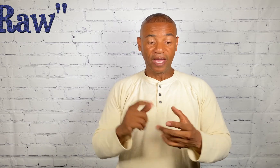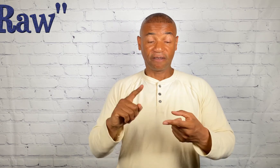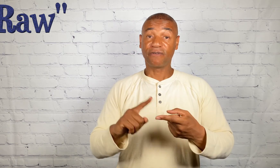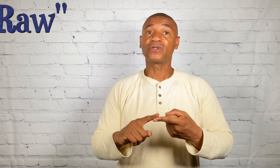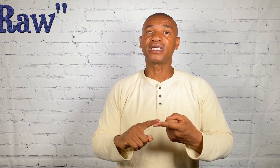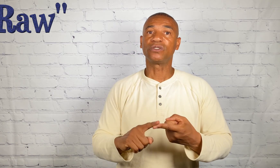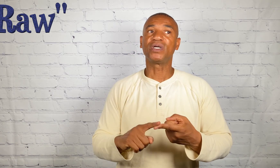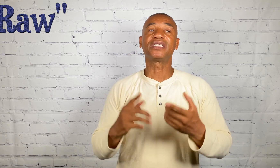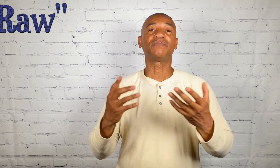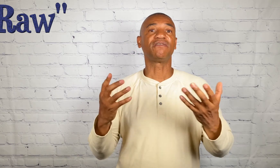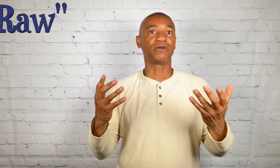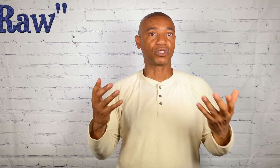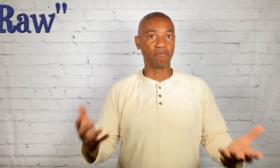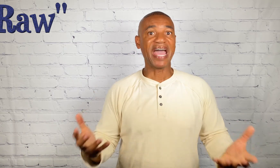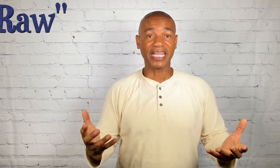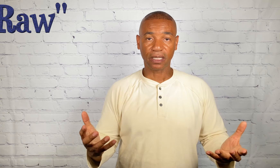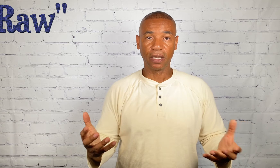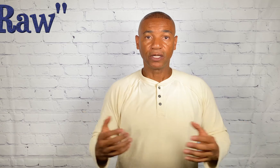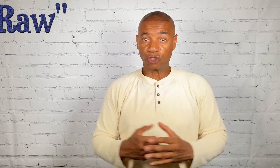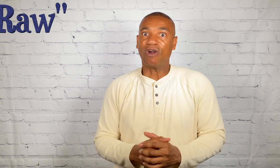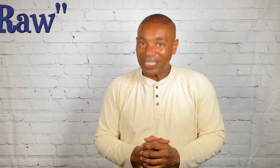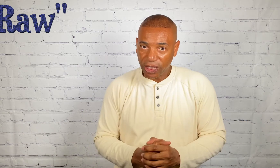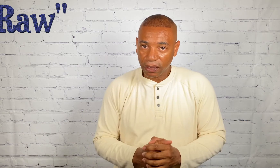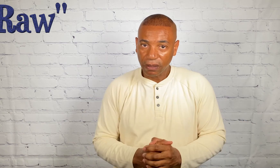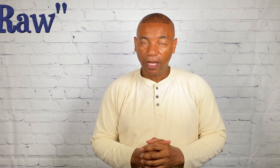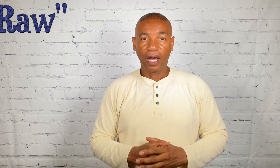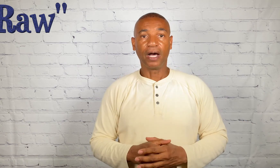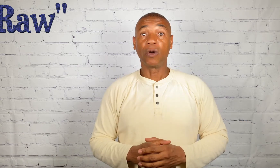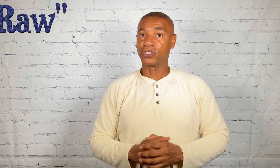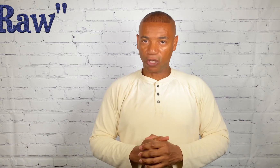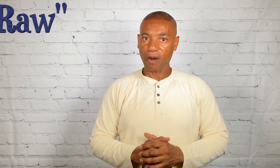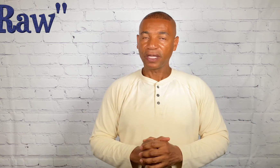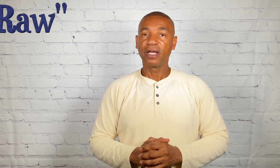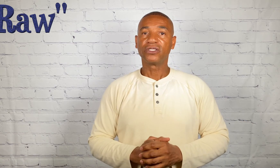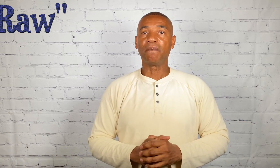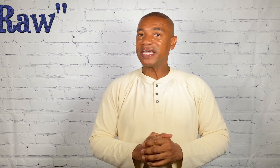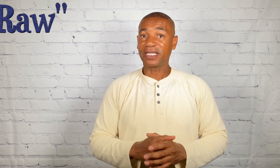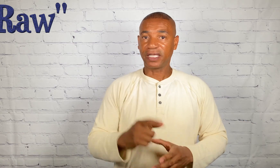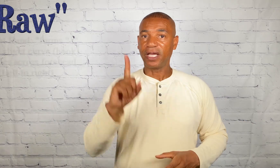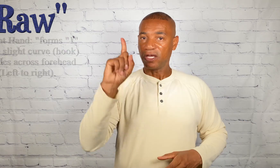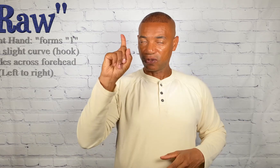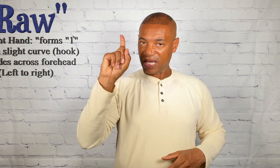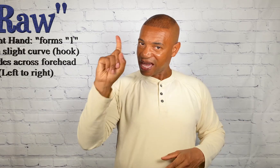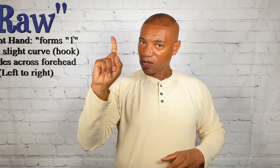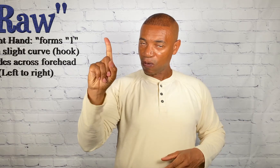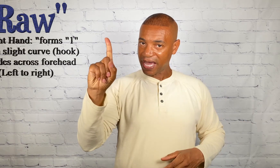The first is when something's very traumatic, tragic, or scarring. So basically, you take the right